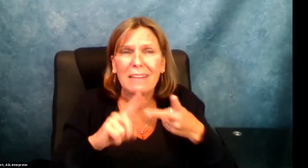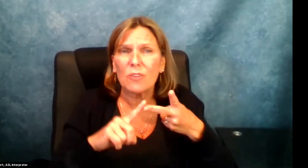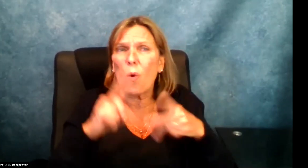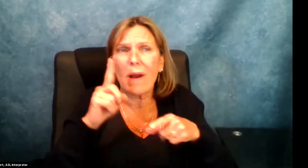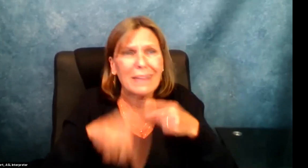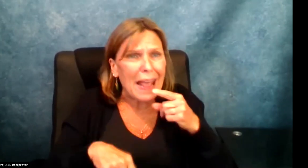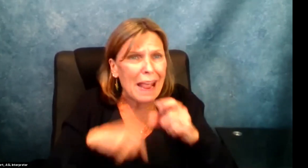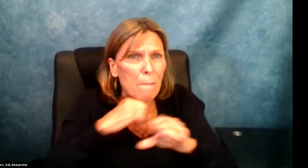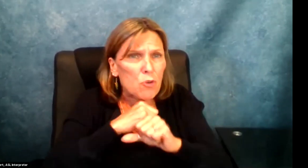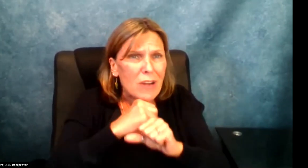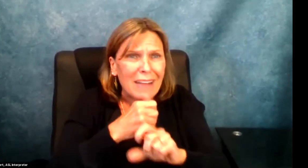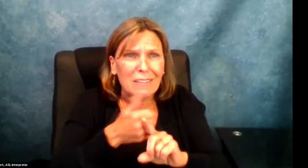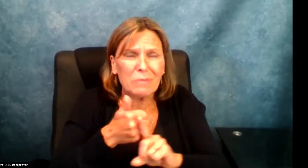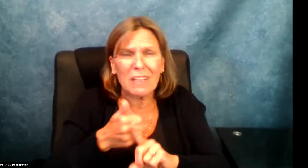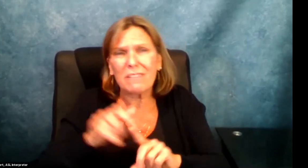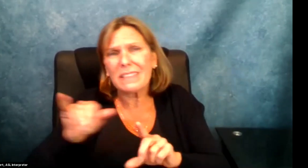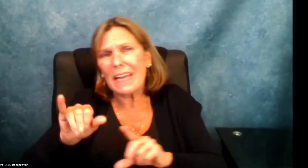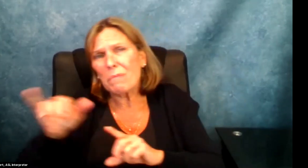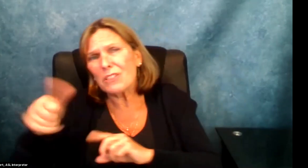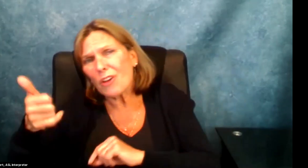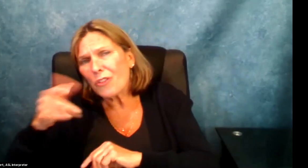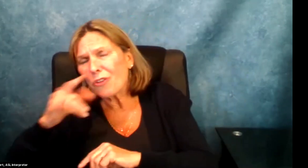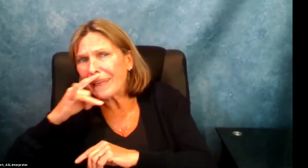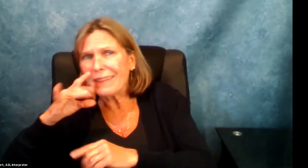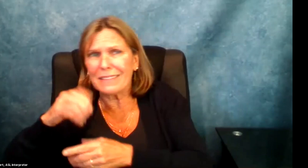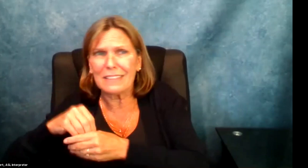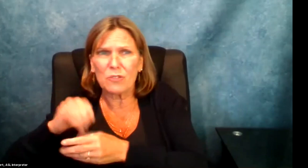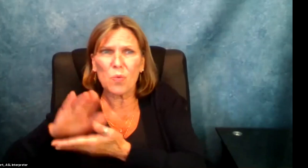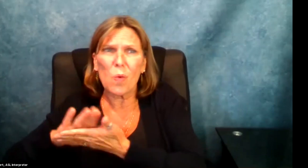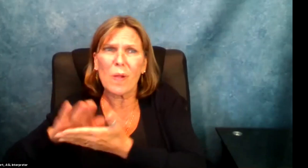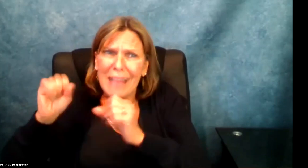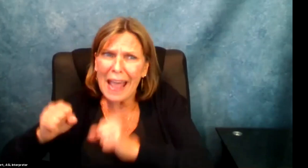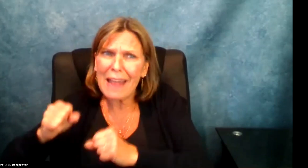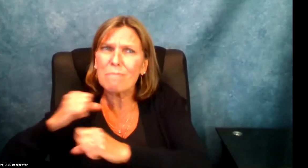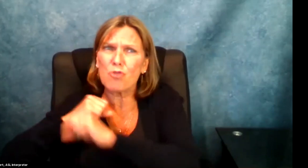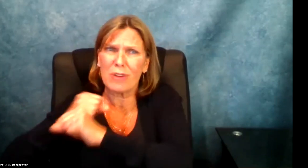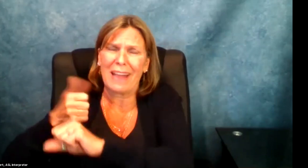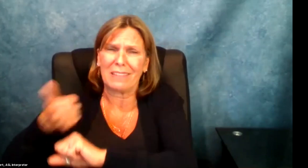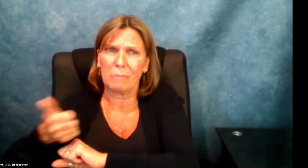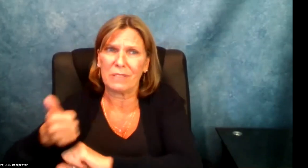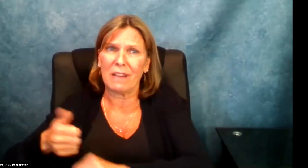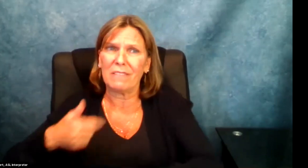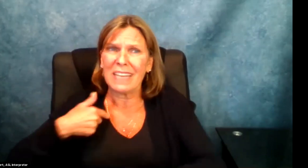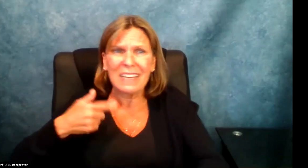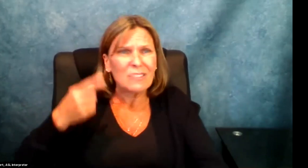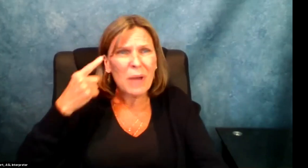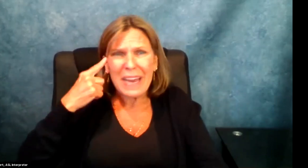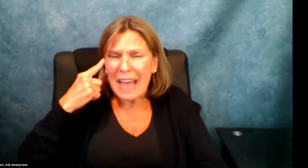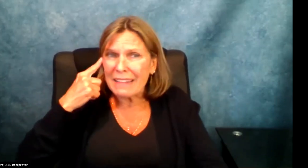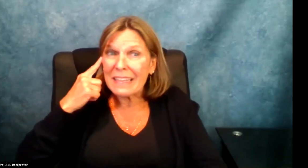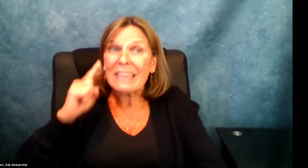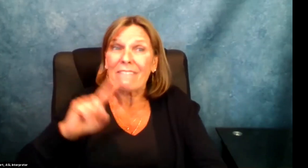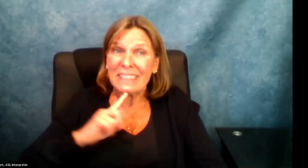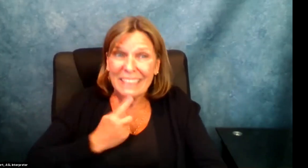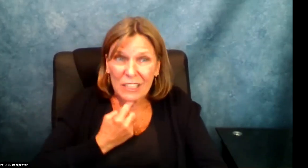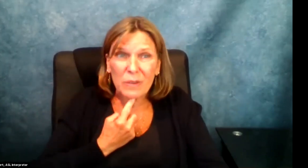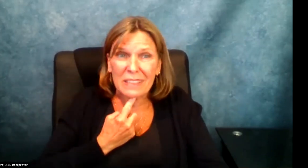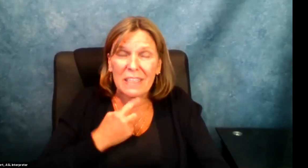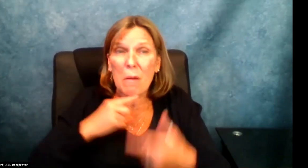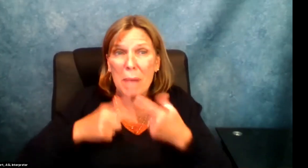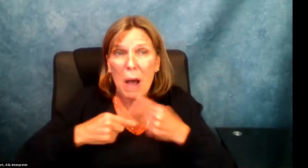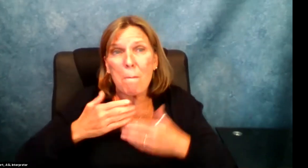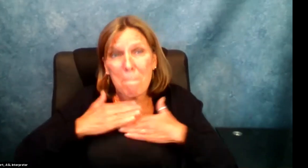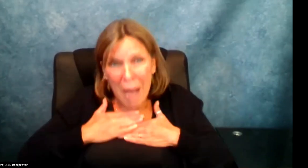as some of the other individuals in school. And I do take that as a serious responsibility when I decide myself about